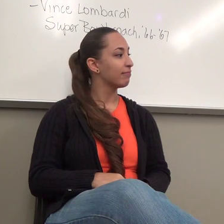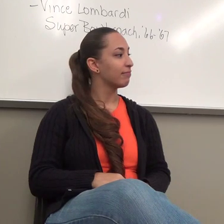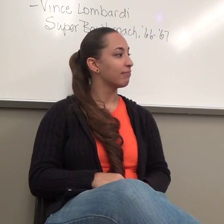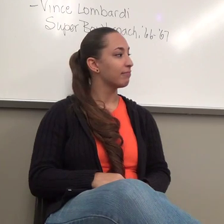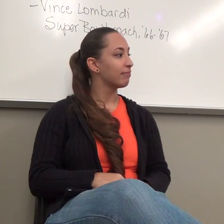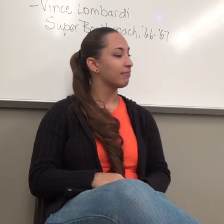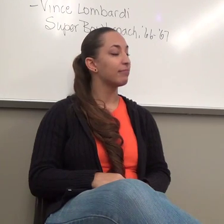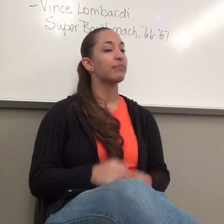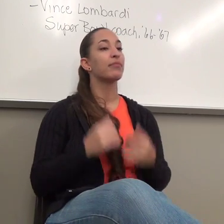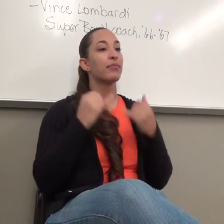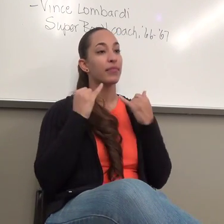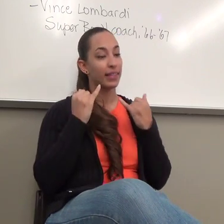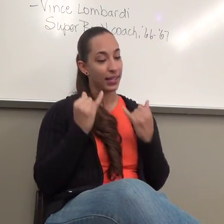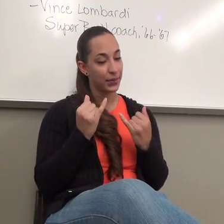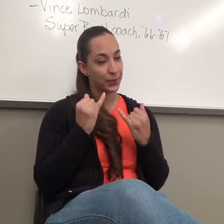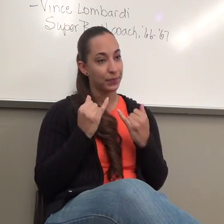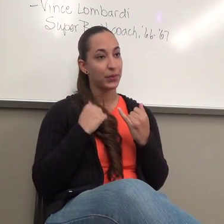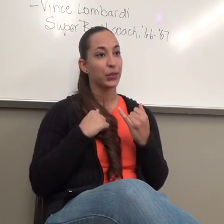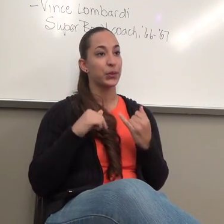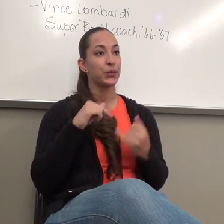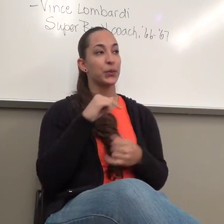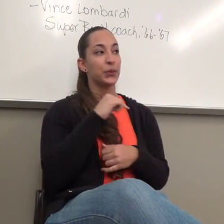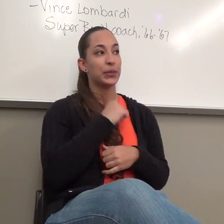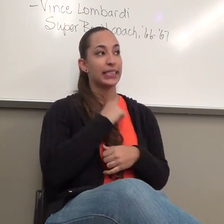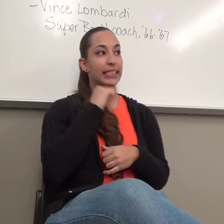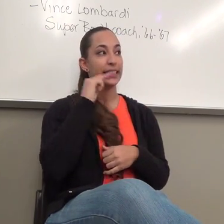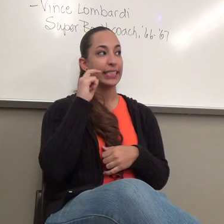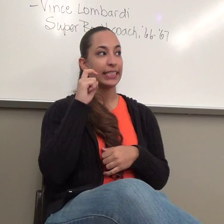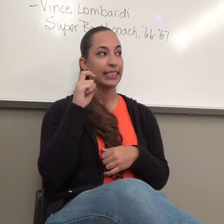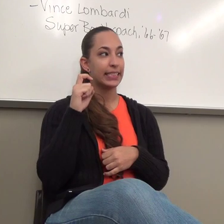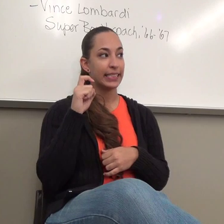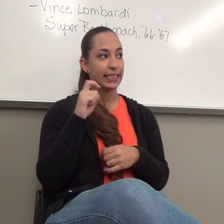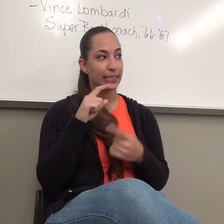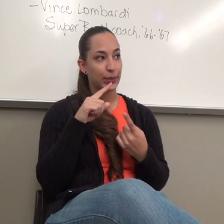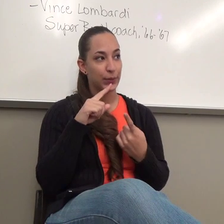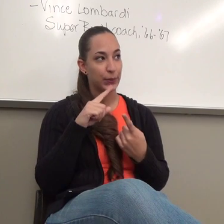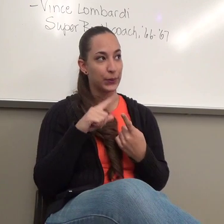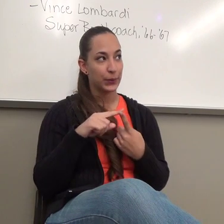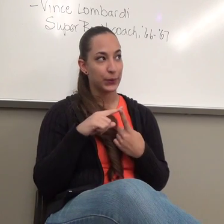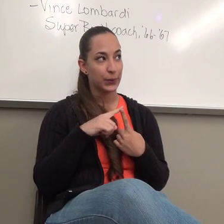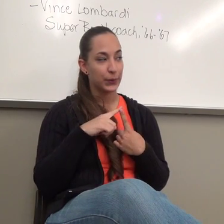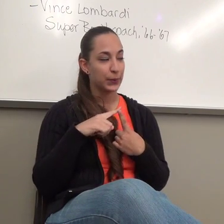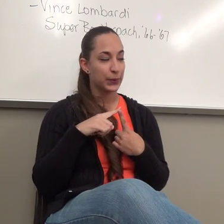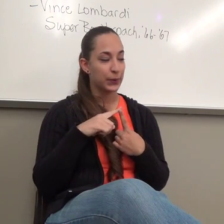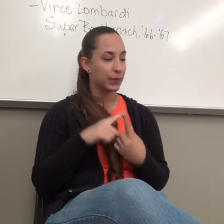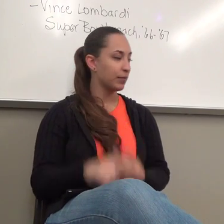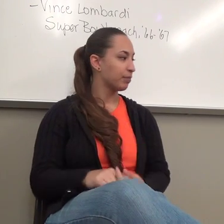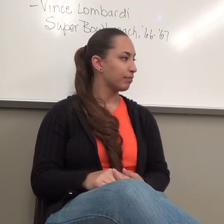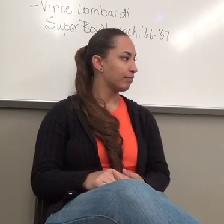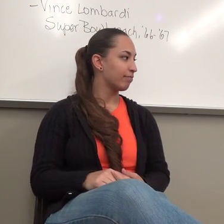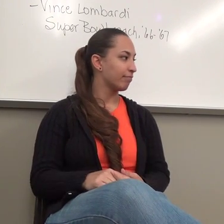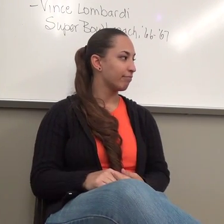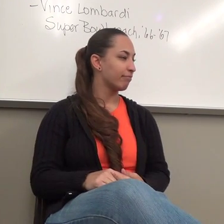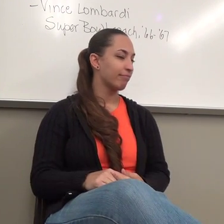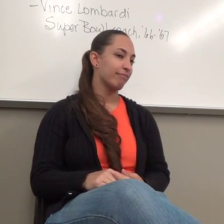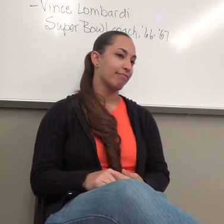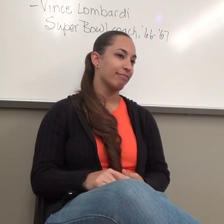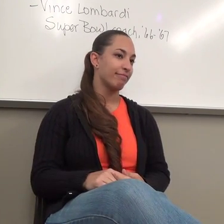we need to talk about the, let's see,